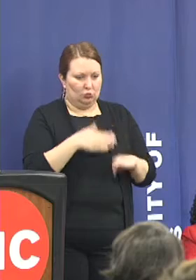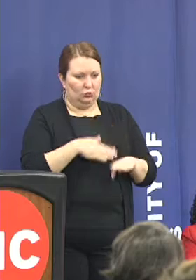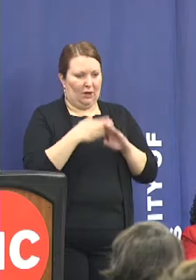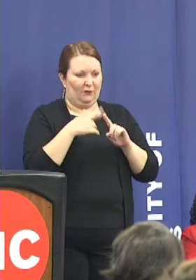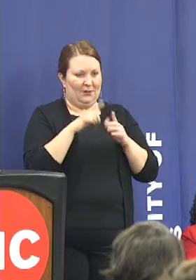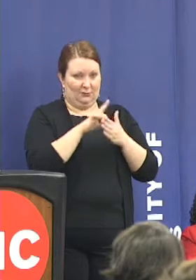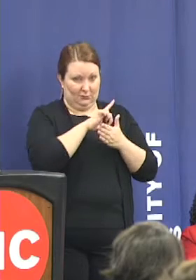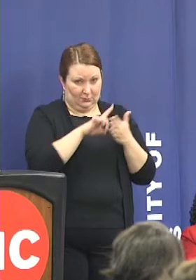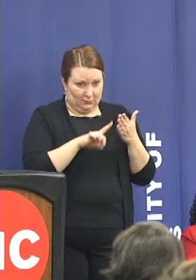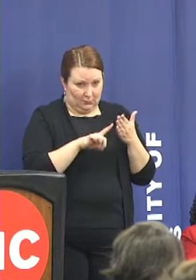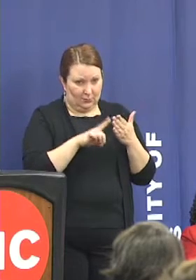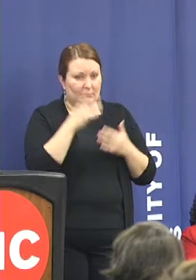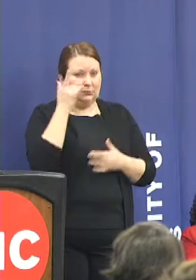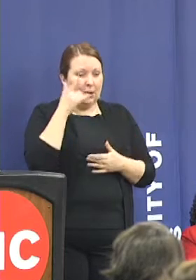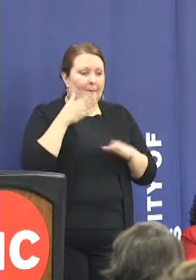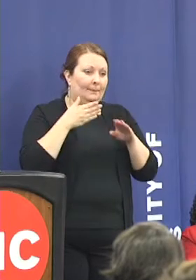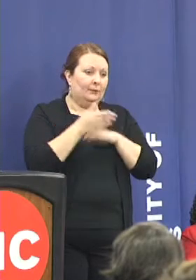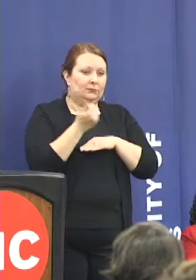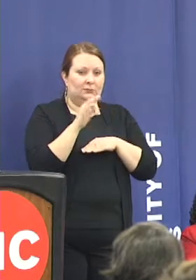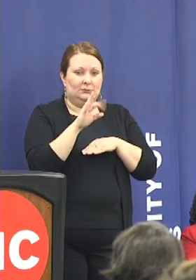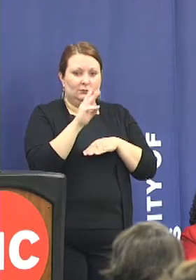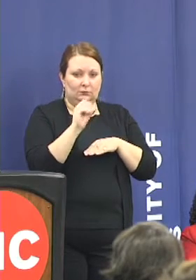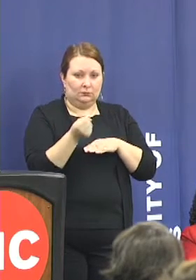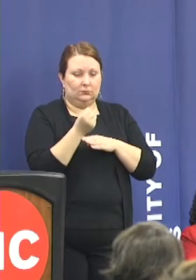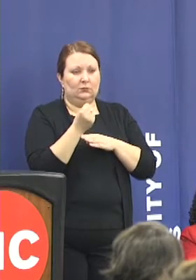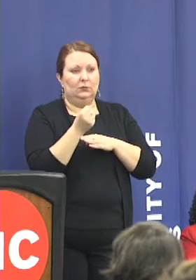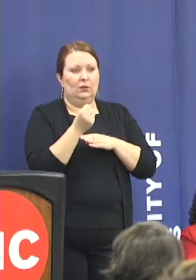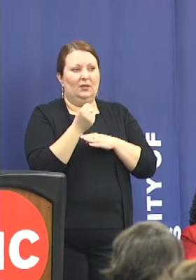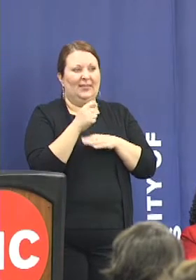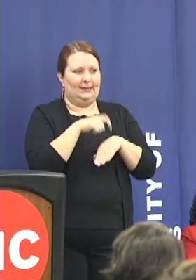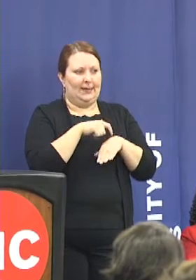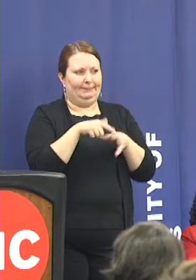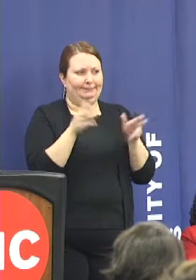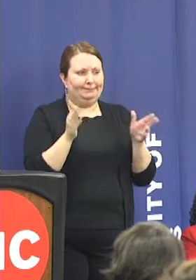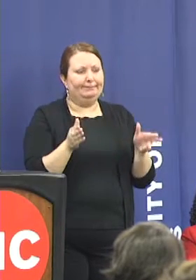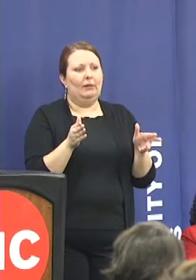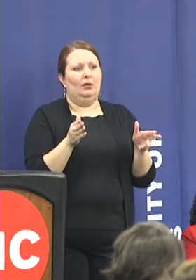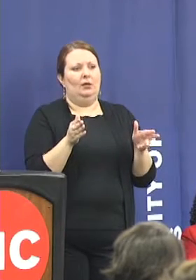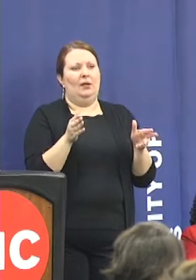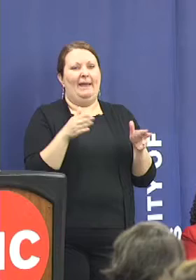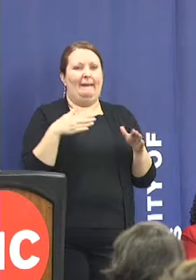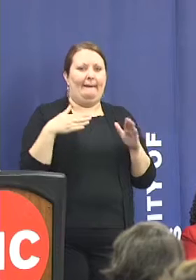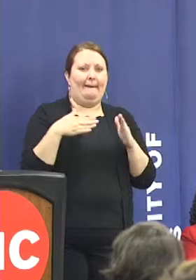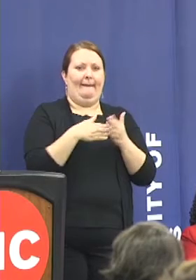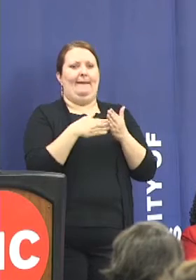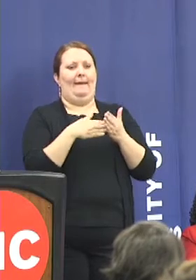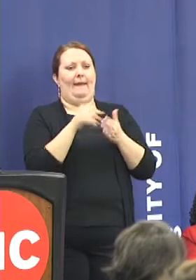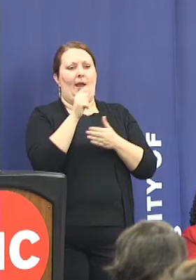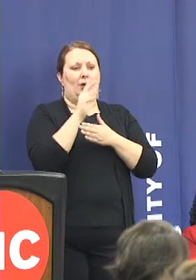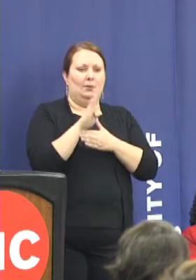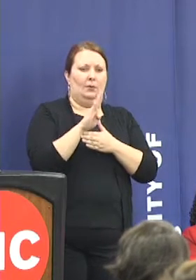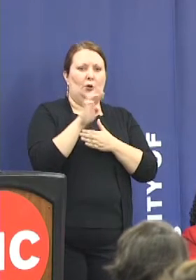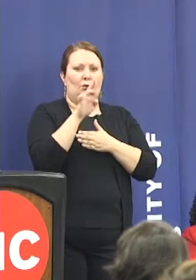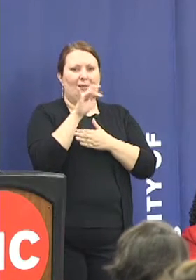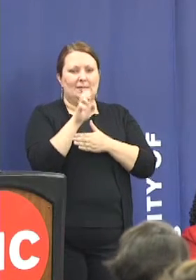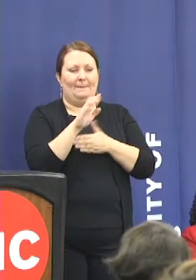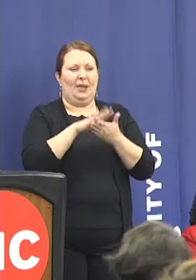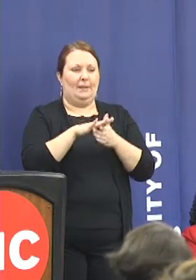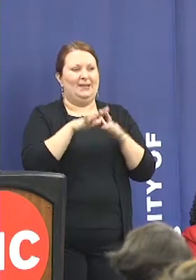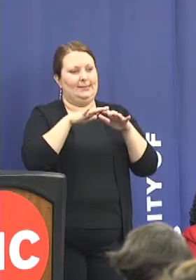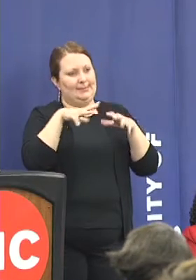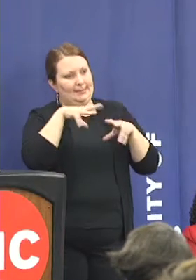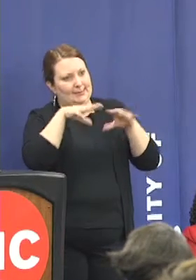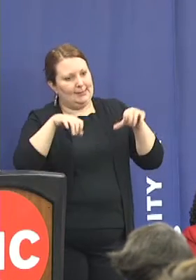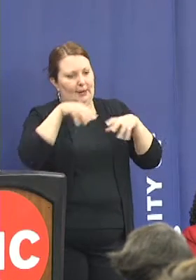from discrimination, because post-1960s was the period in which anti-Arab racism became systematic. And